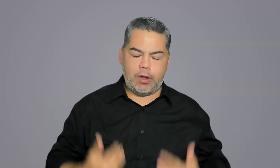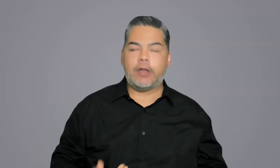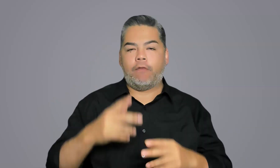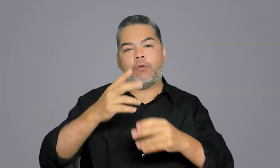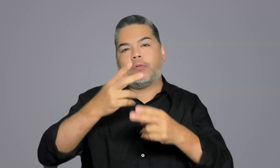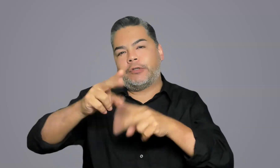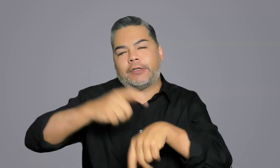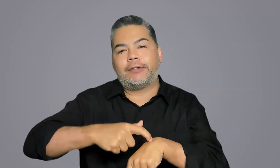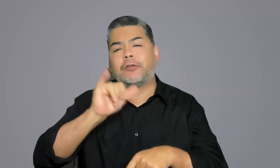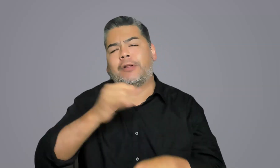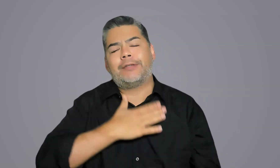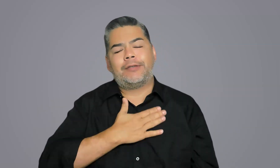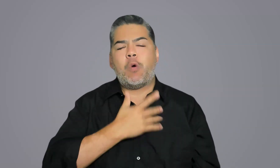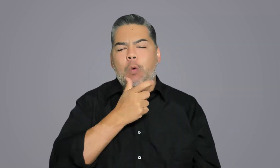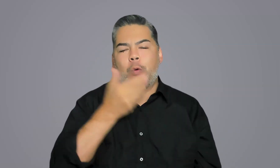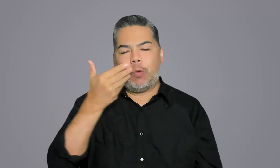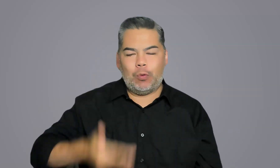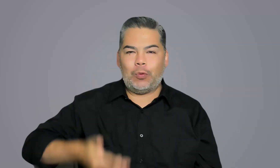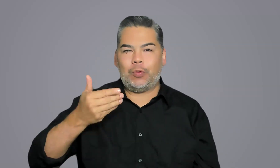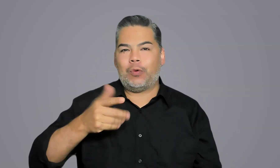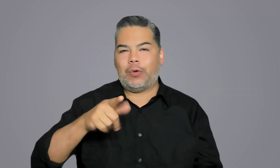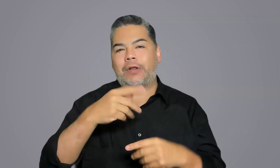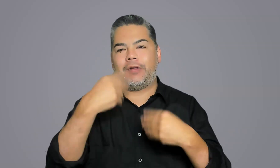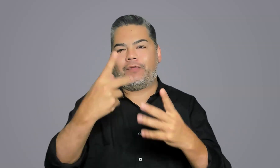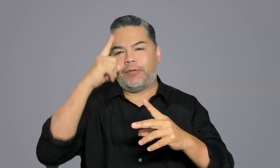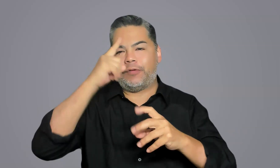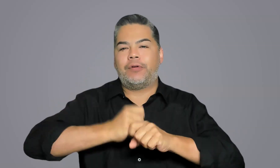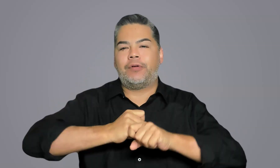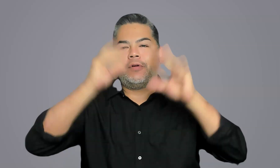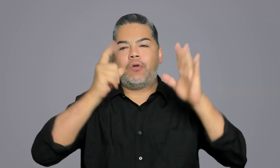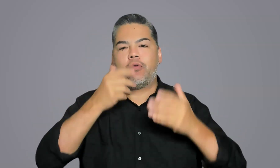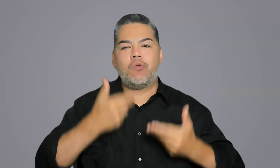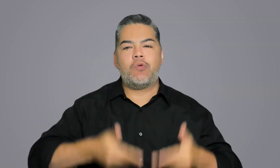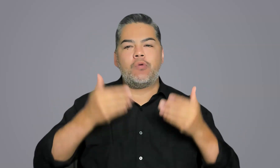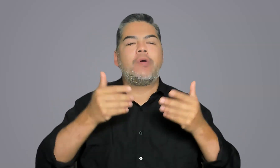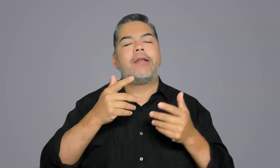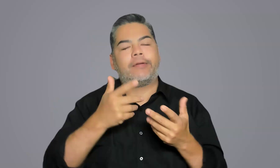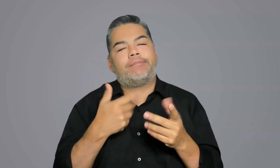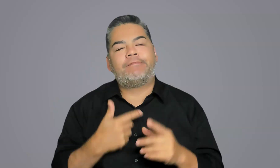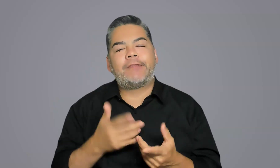bit about me, and hopefully it gives you a flavour of who I am and where I'm coming to you from today.